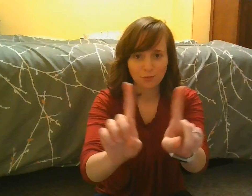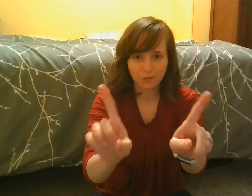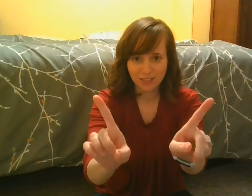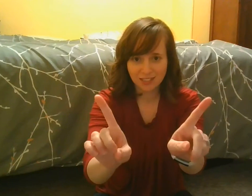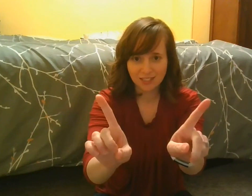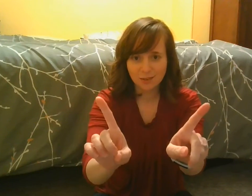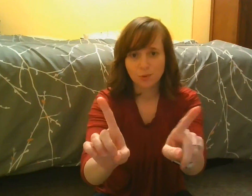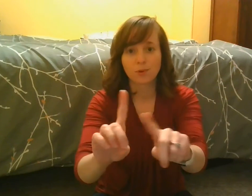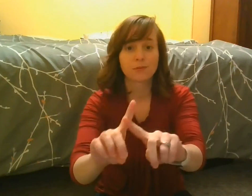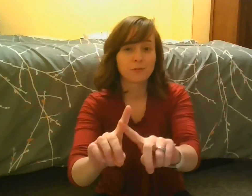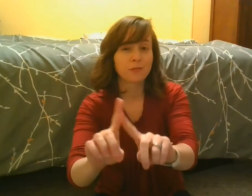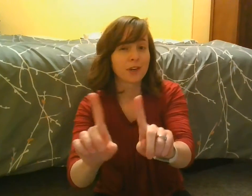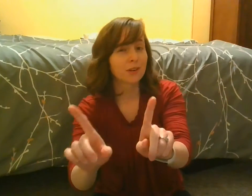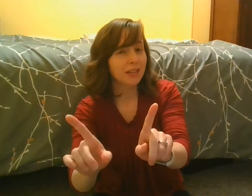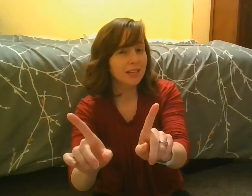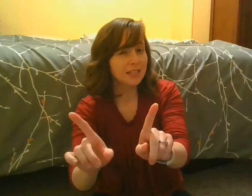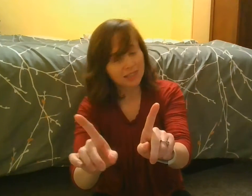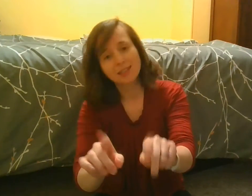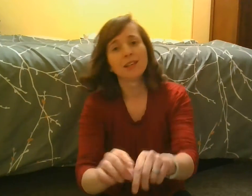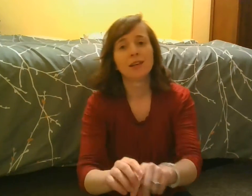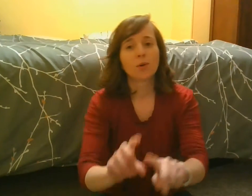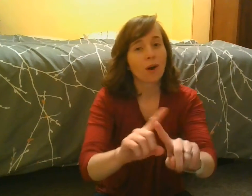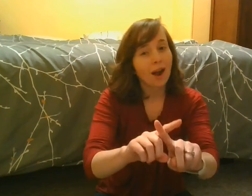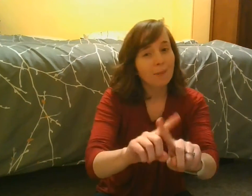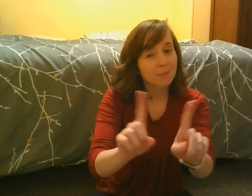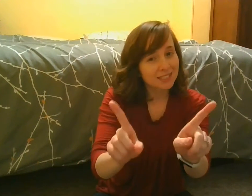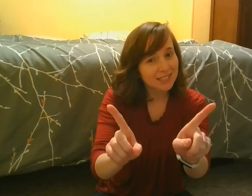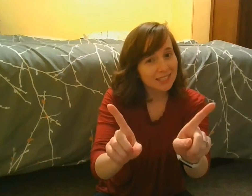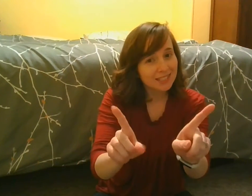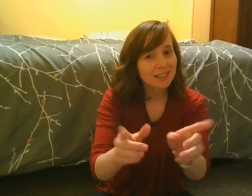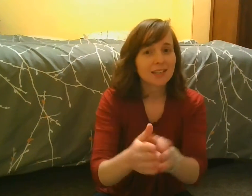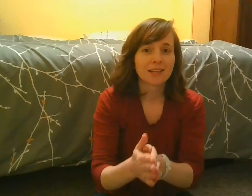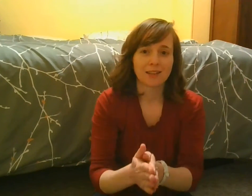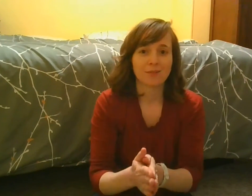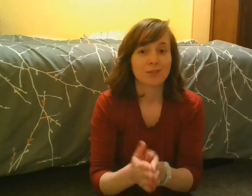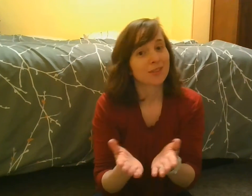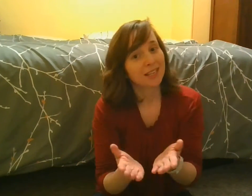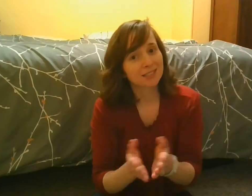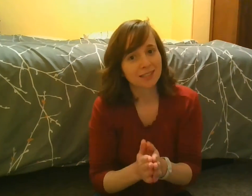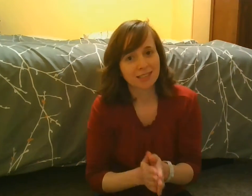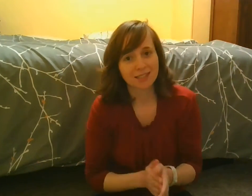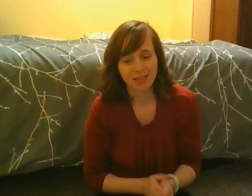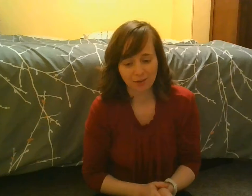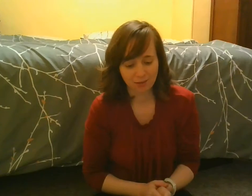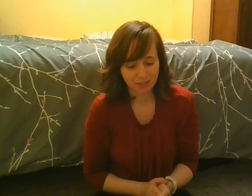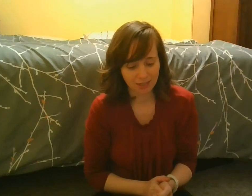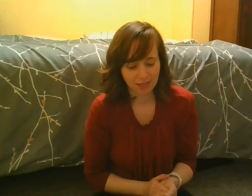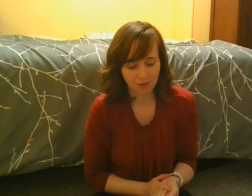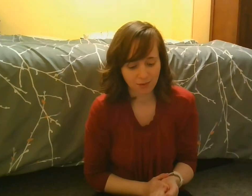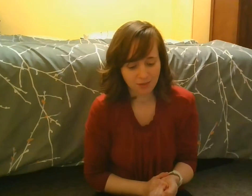different, or varied, or opposite. So that's how you'd sign that one.